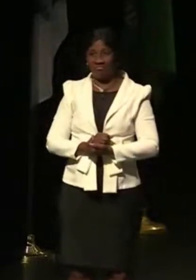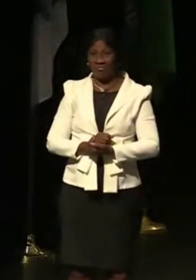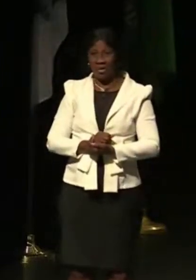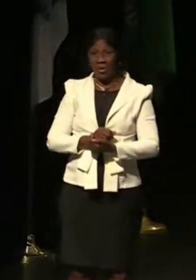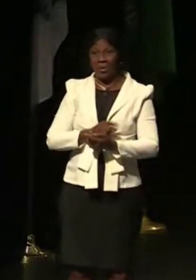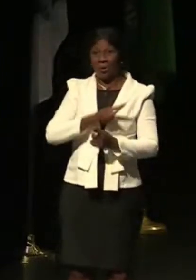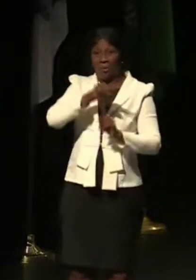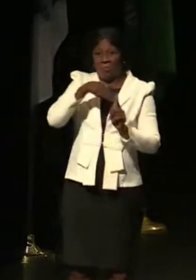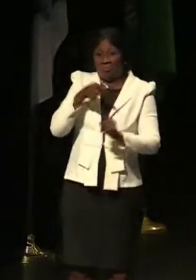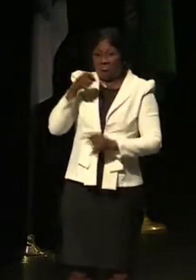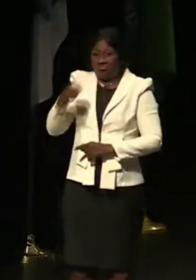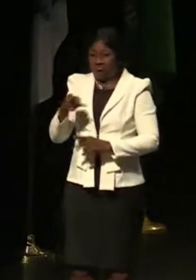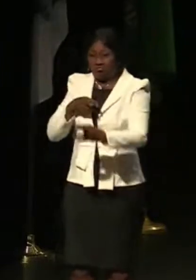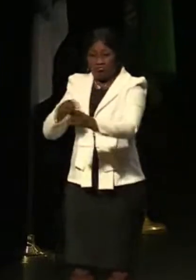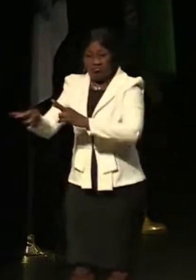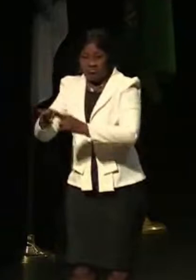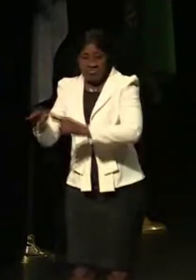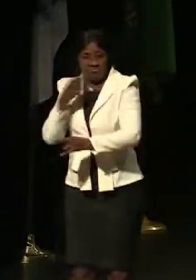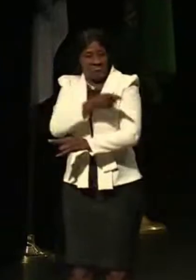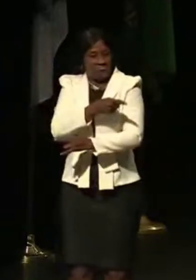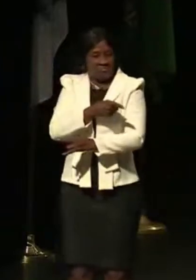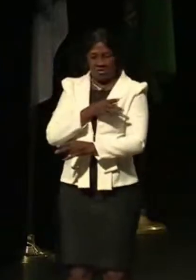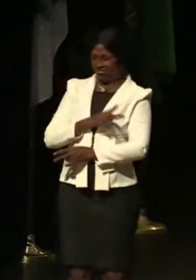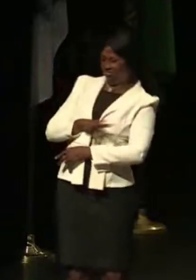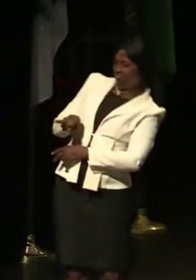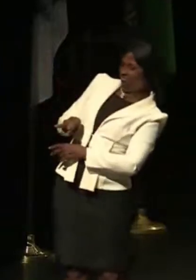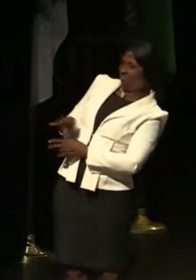tribe, when they're in power, the next tribe think they're doing a